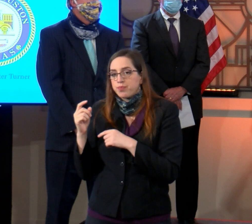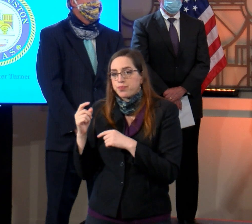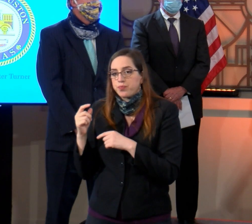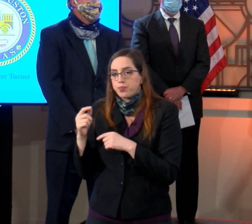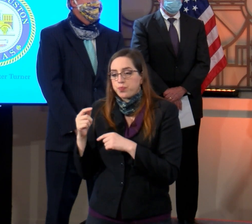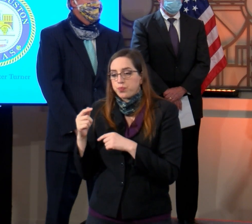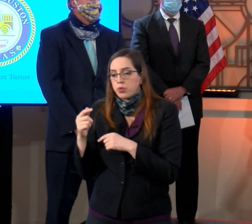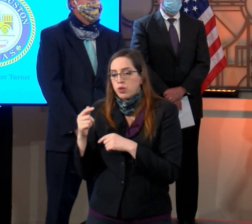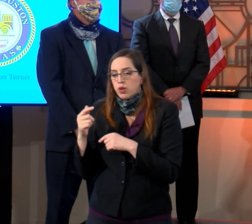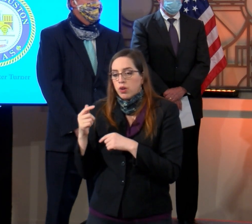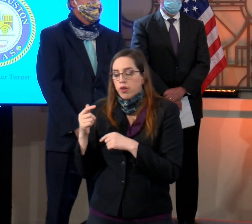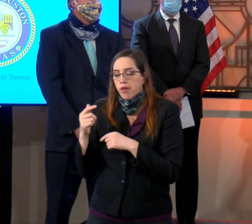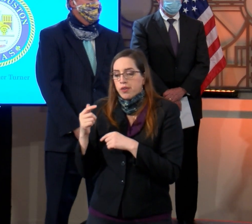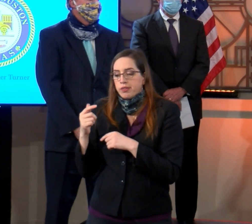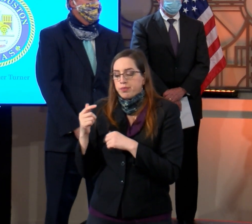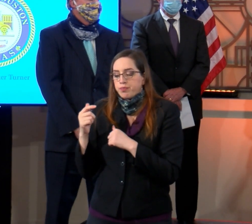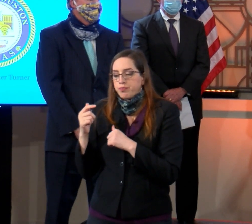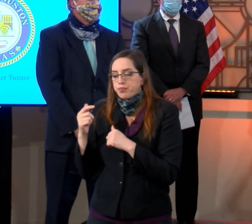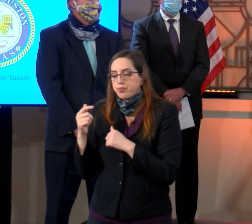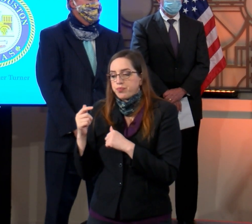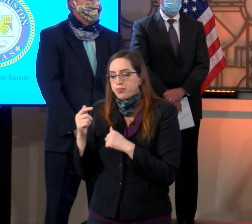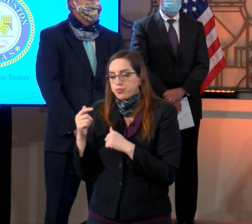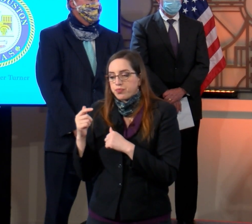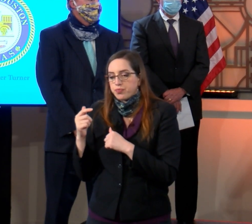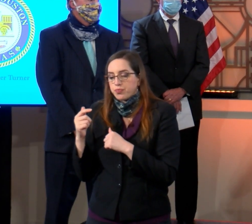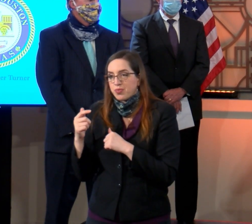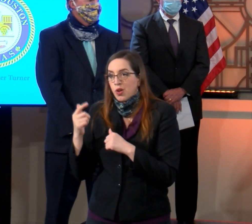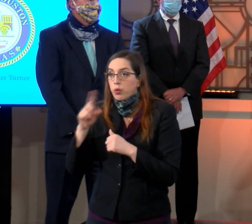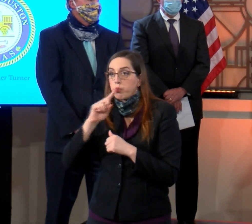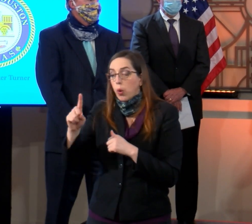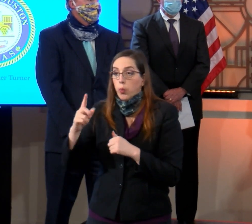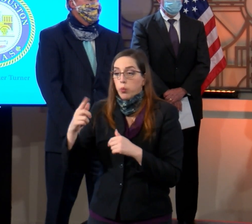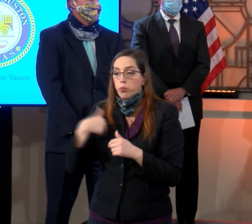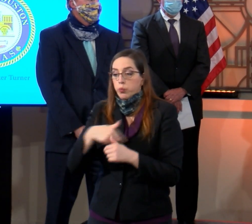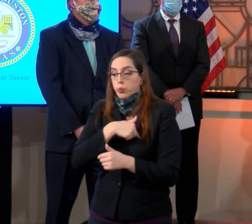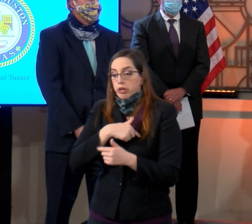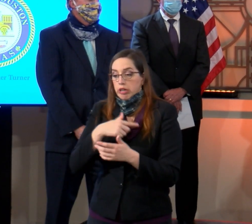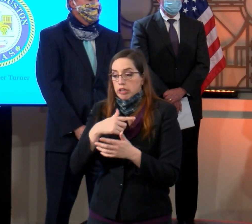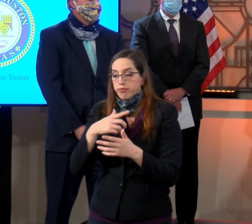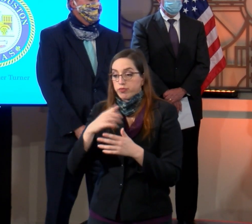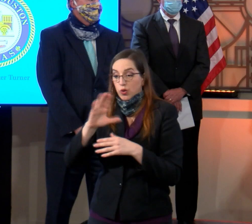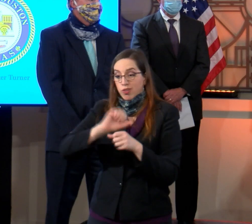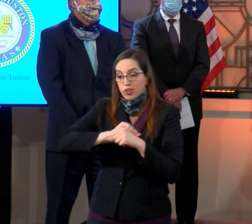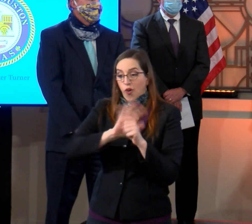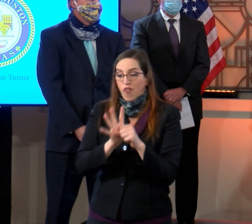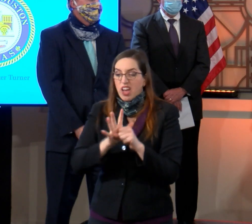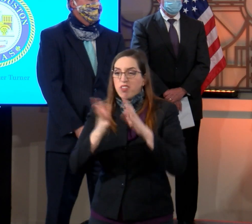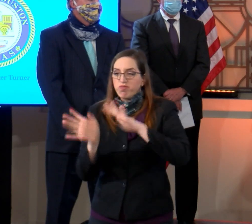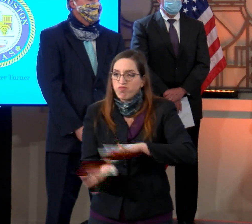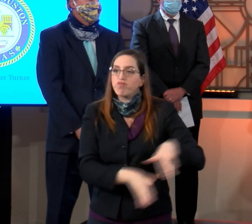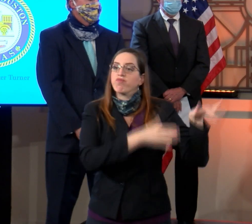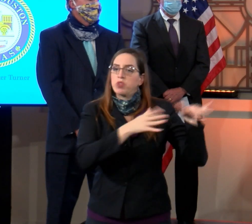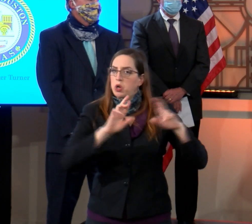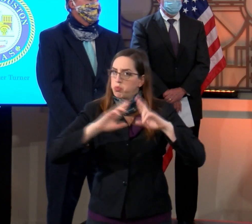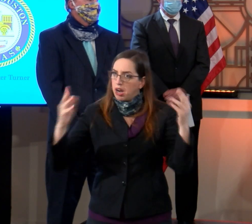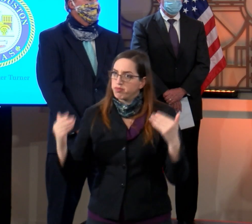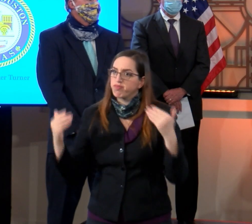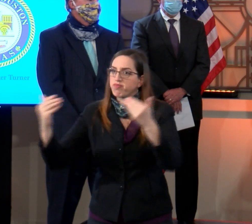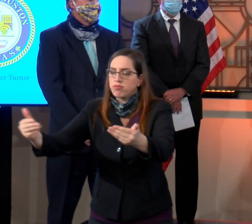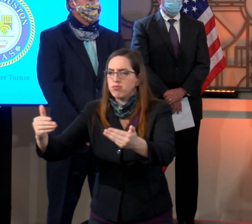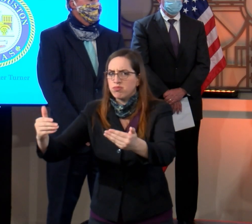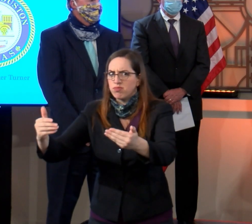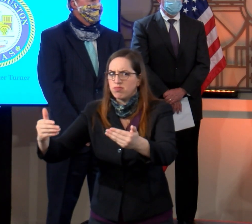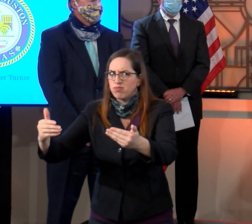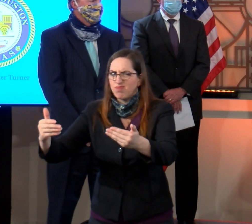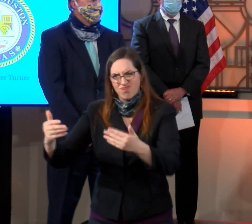we are out of the range of COVID-19. We are not. We're not